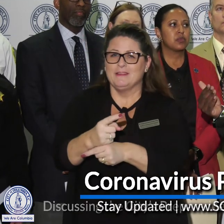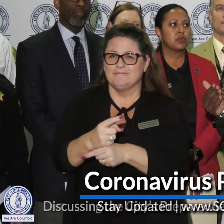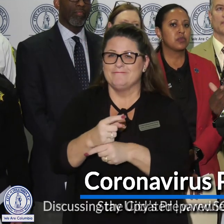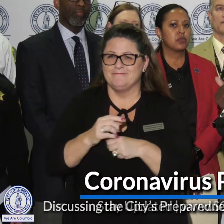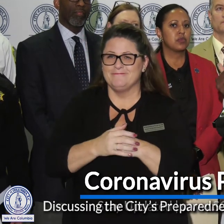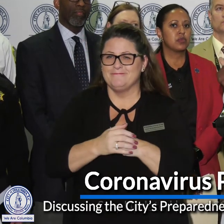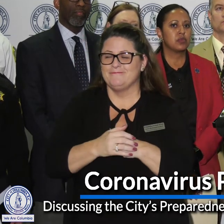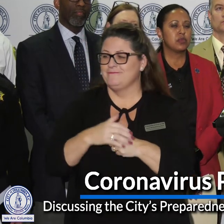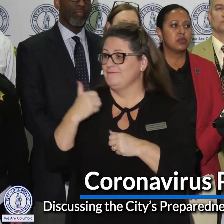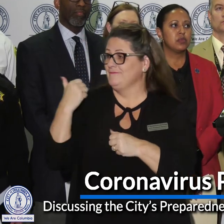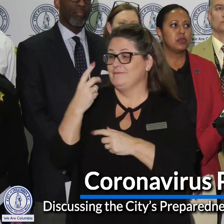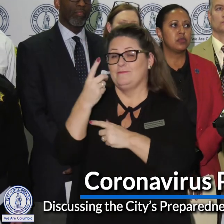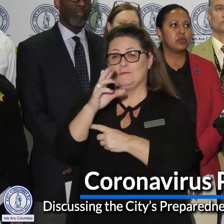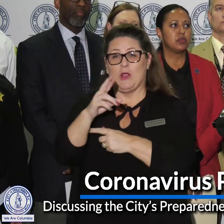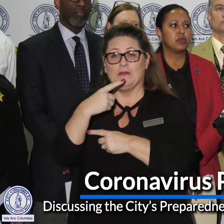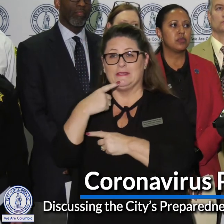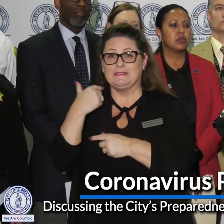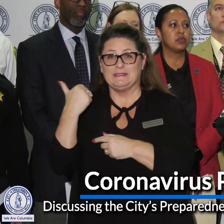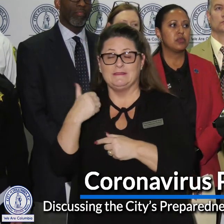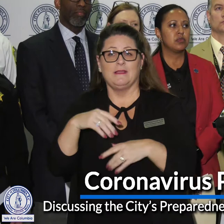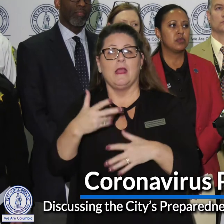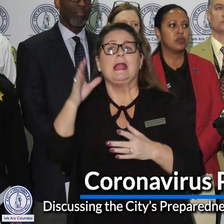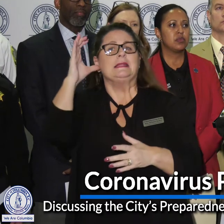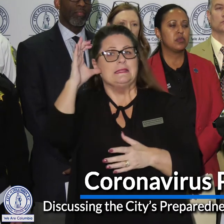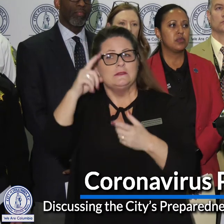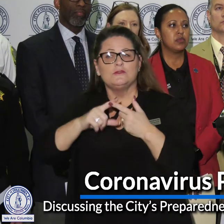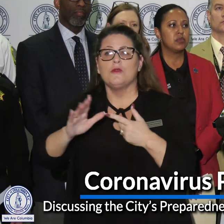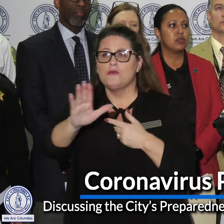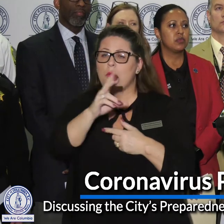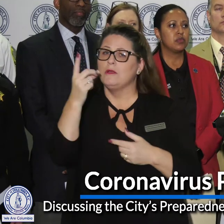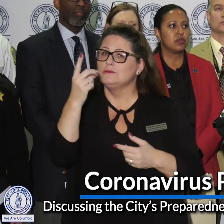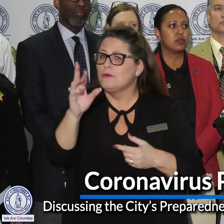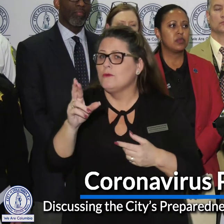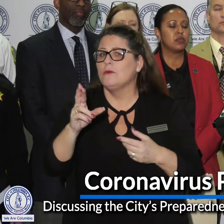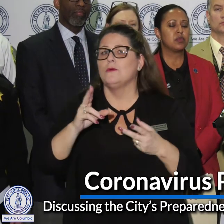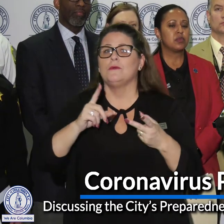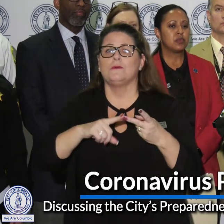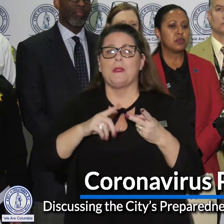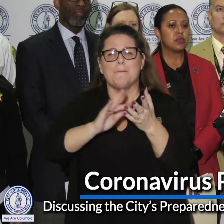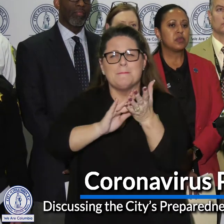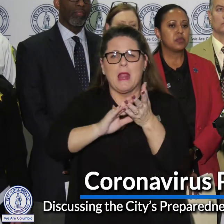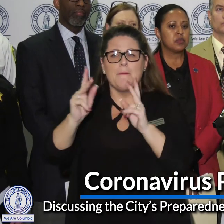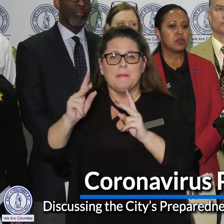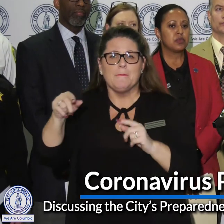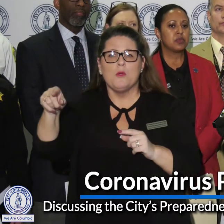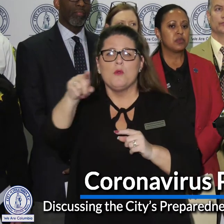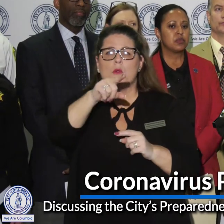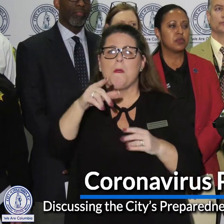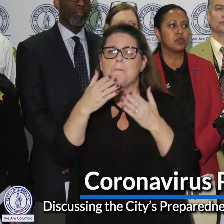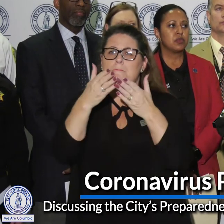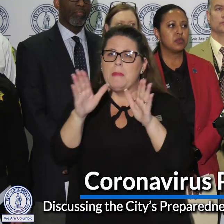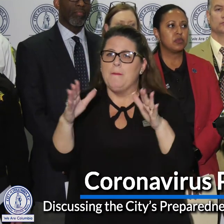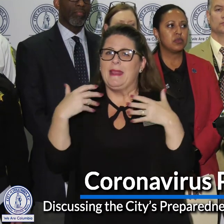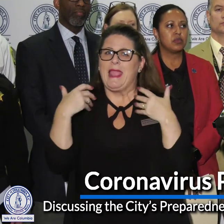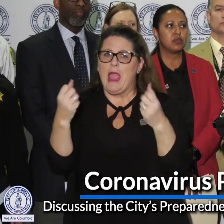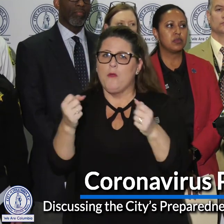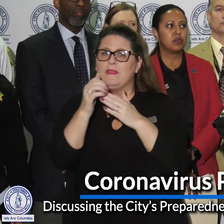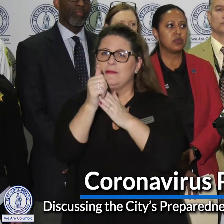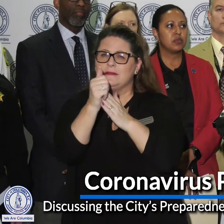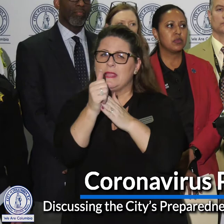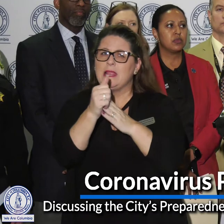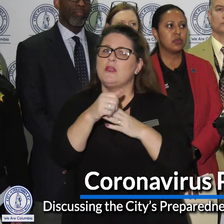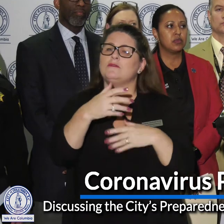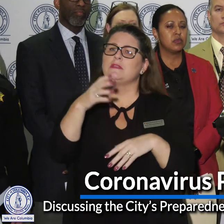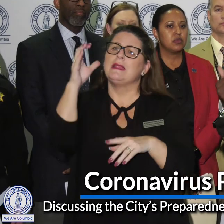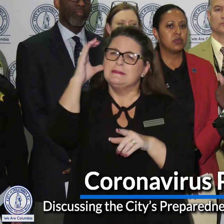Saunders laid out, listen to your medical professionals, listen to your public health leaders. There are a number of